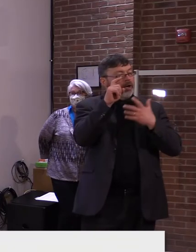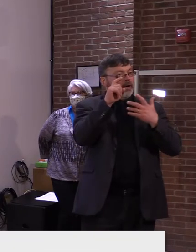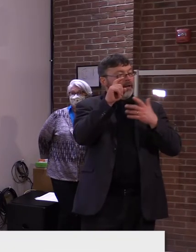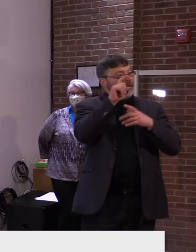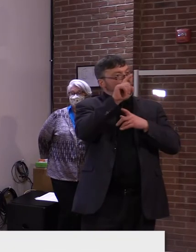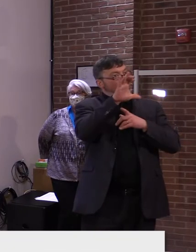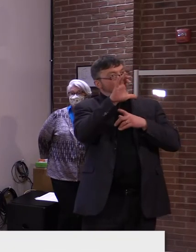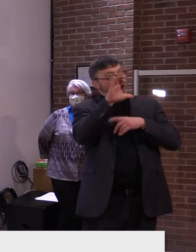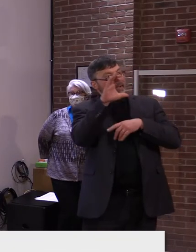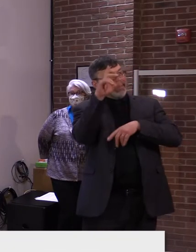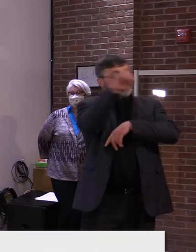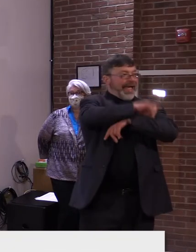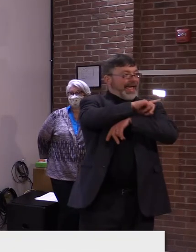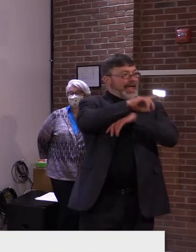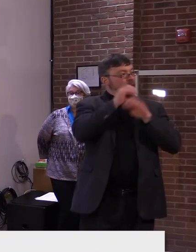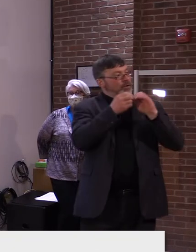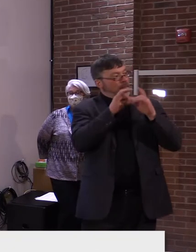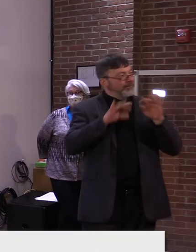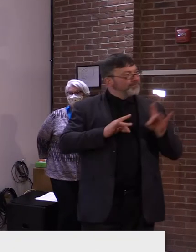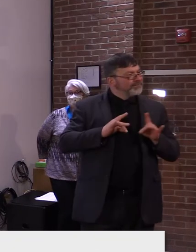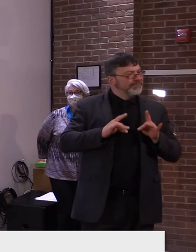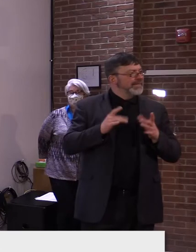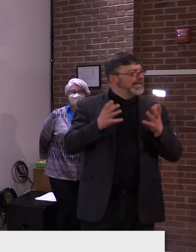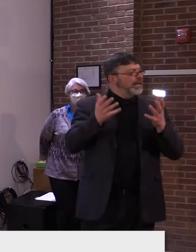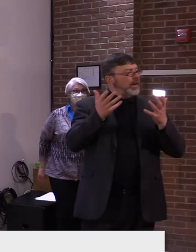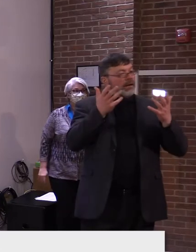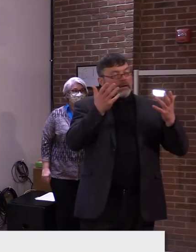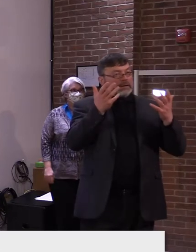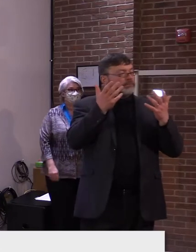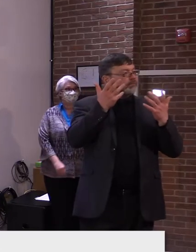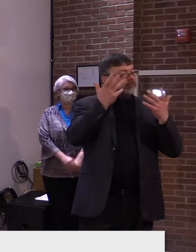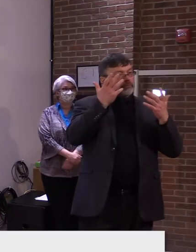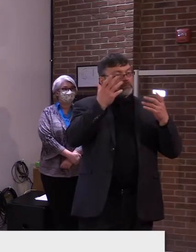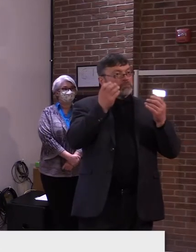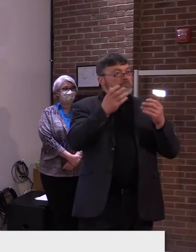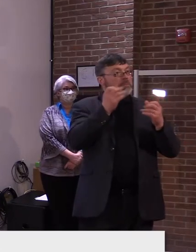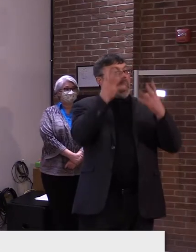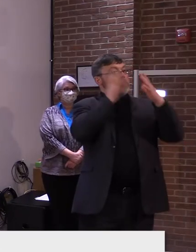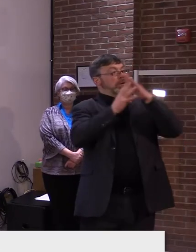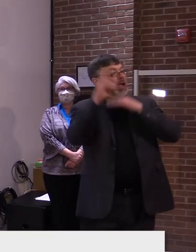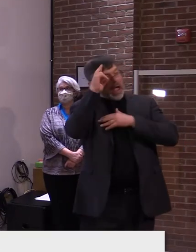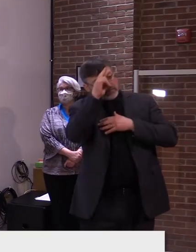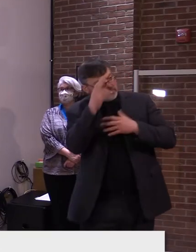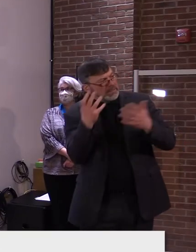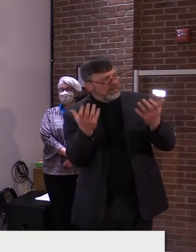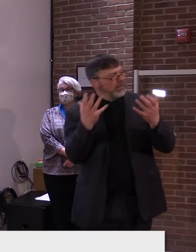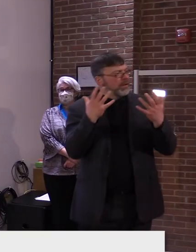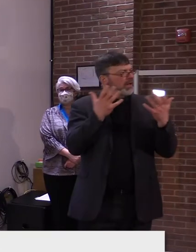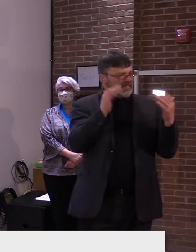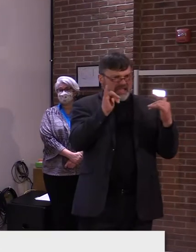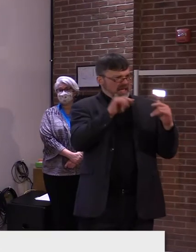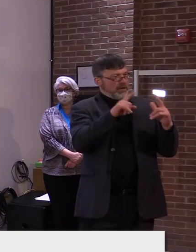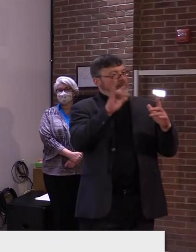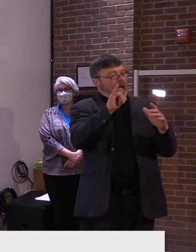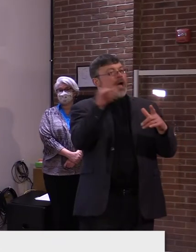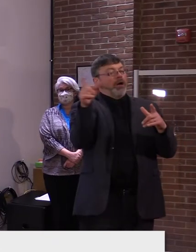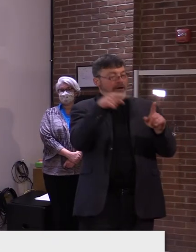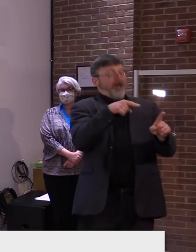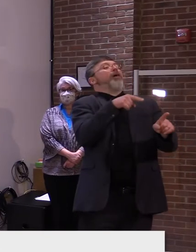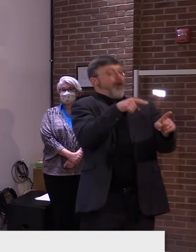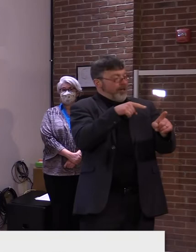that people are feeling? I mean, obviously, this is a balancing act, and there's a lot of competing interests, but I think some people are just curious as to